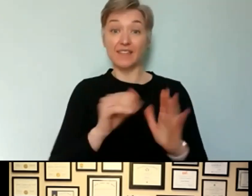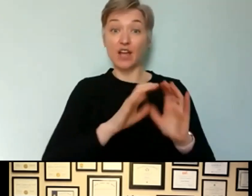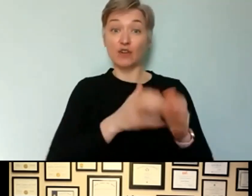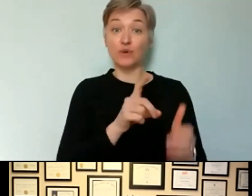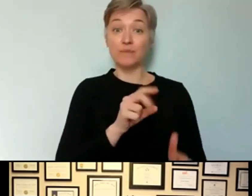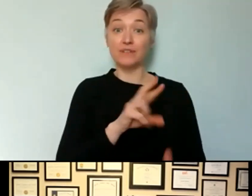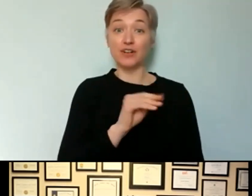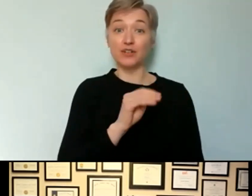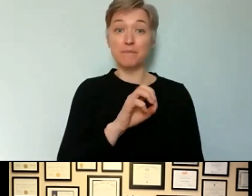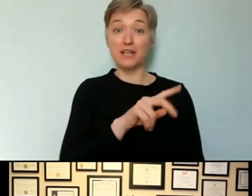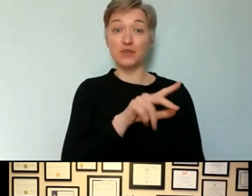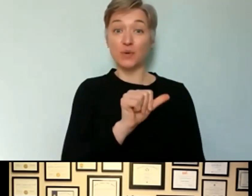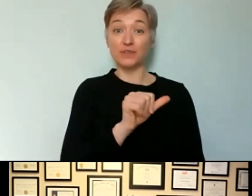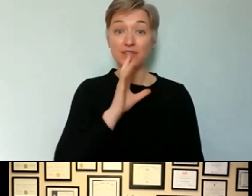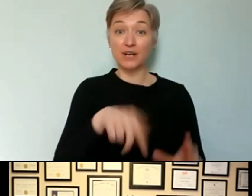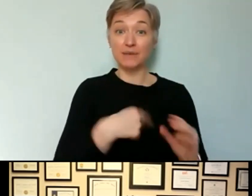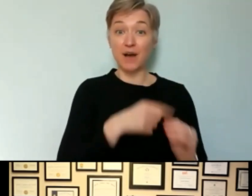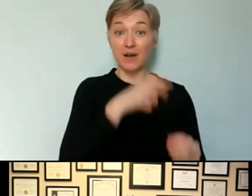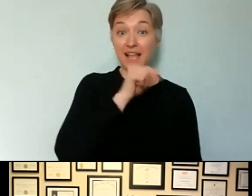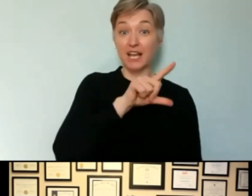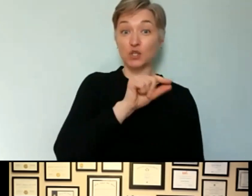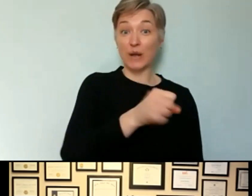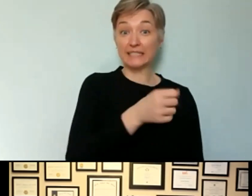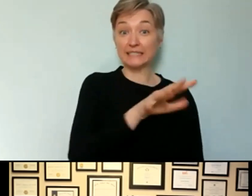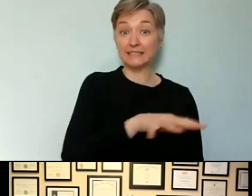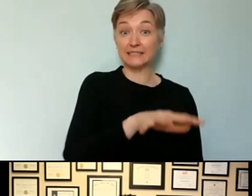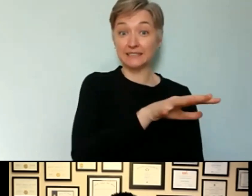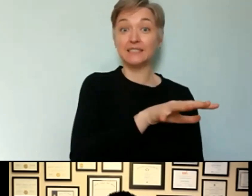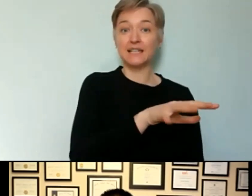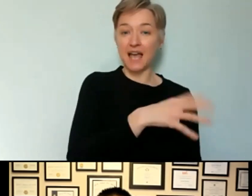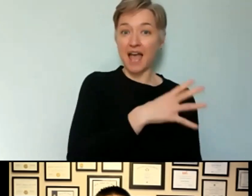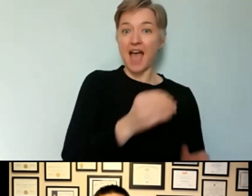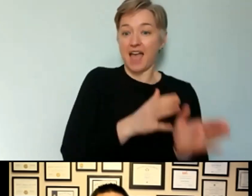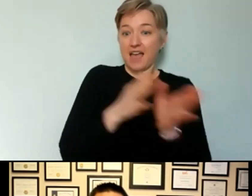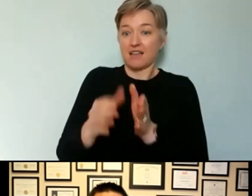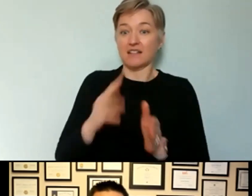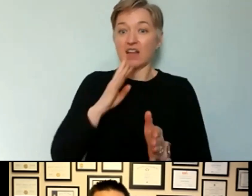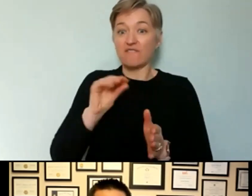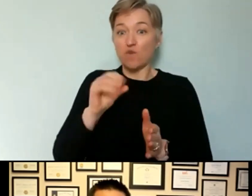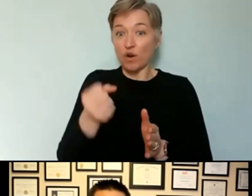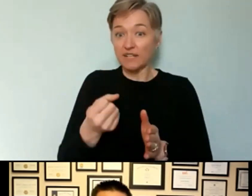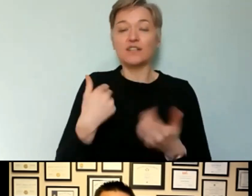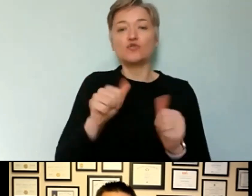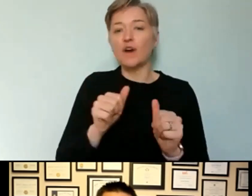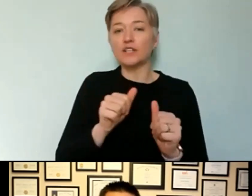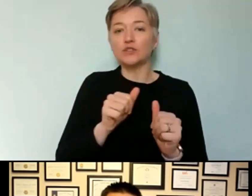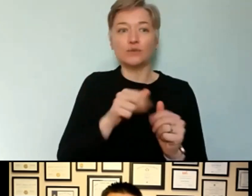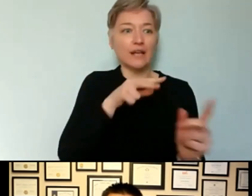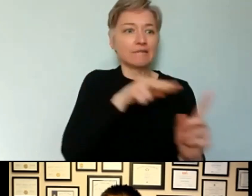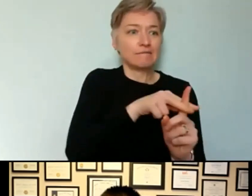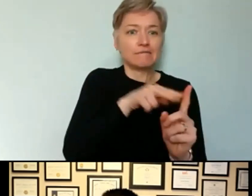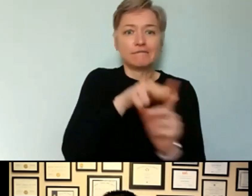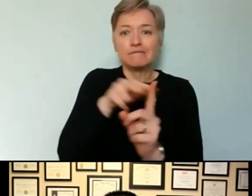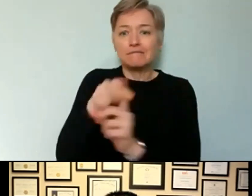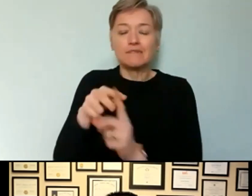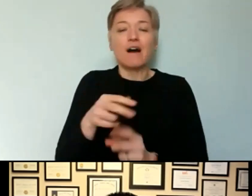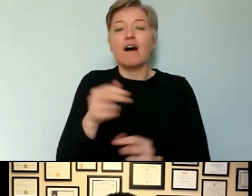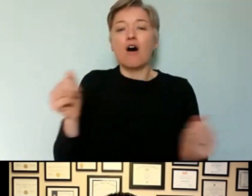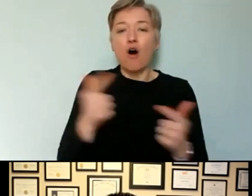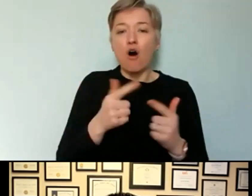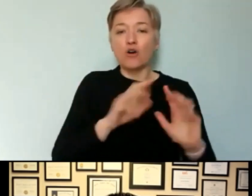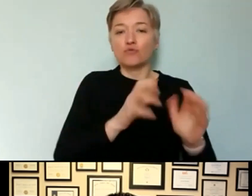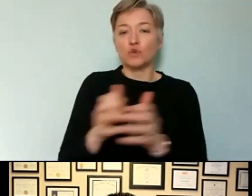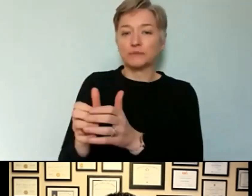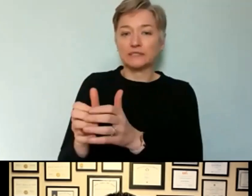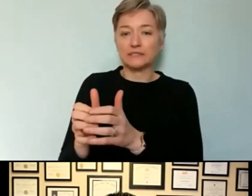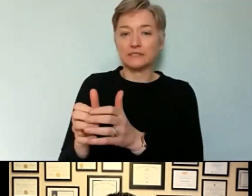talking about, those 20 somethings. And now we're looking at those 40 somethings. We're trying to hit every group, and we make it available. And we have people out